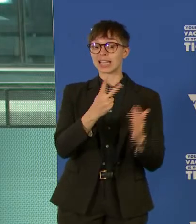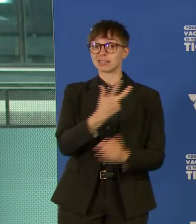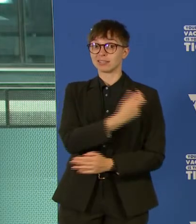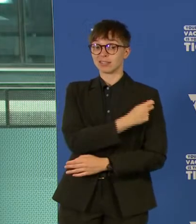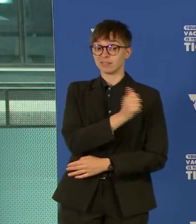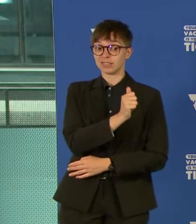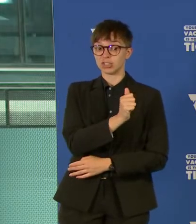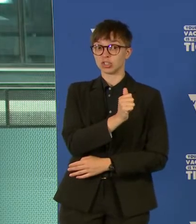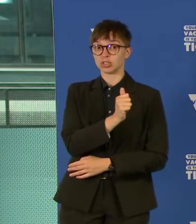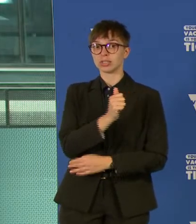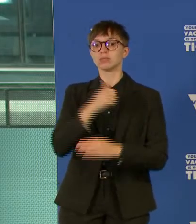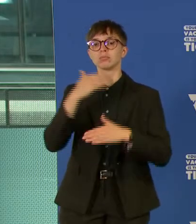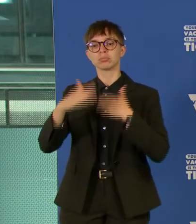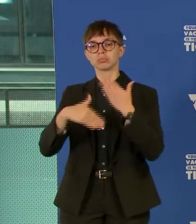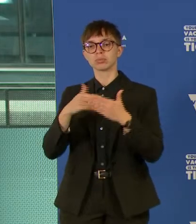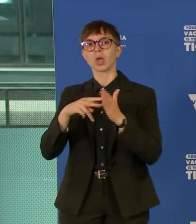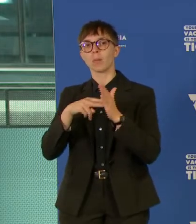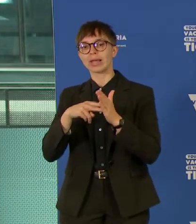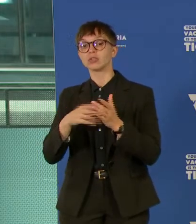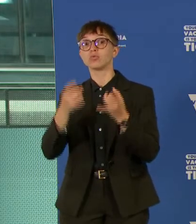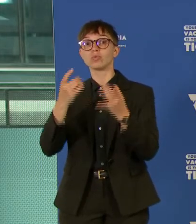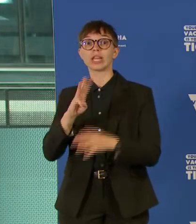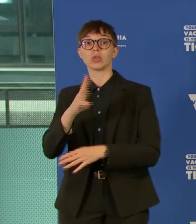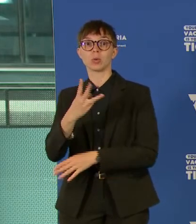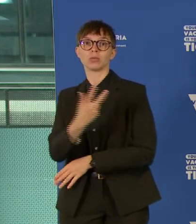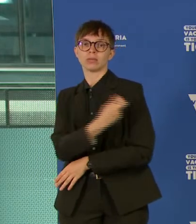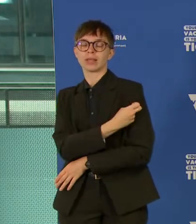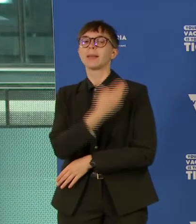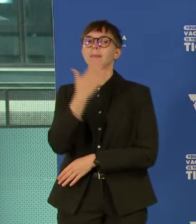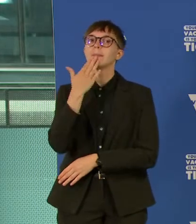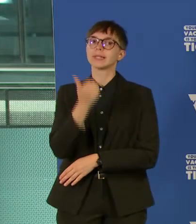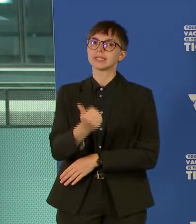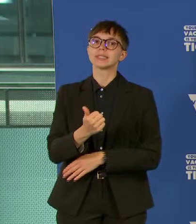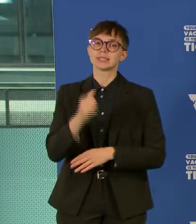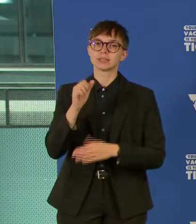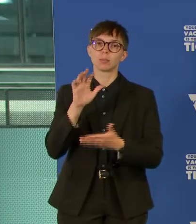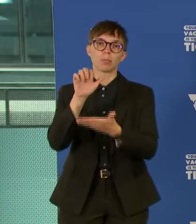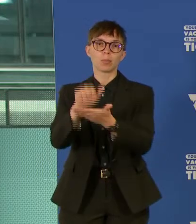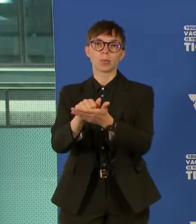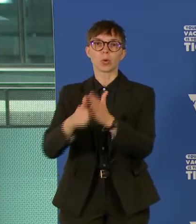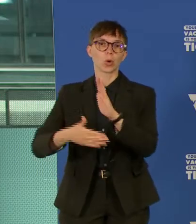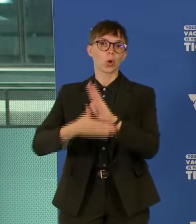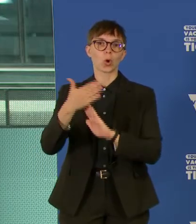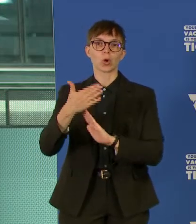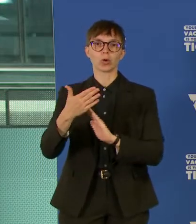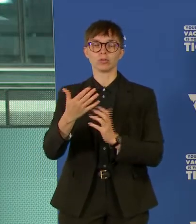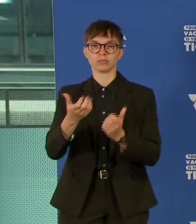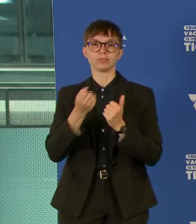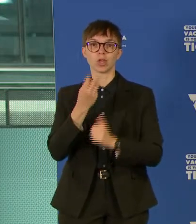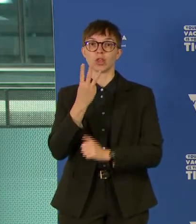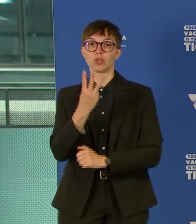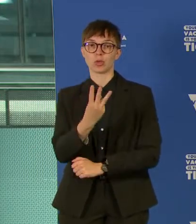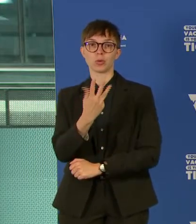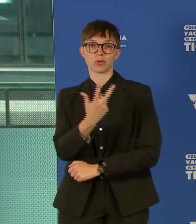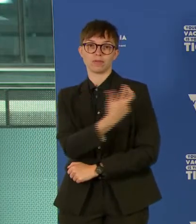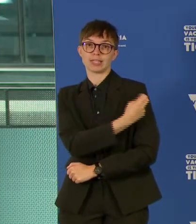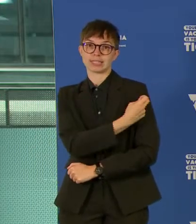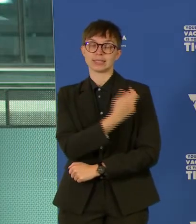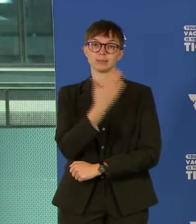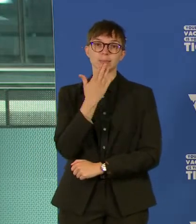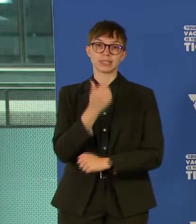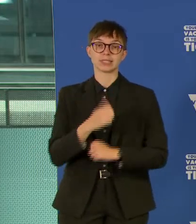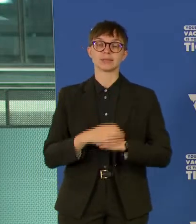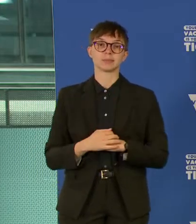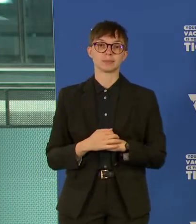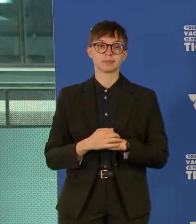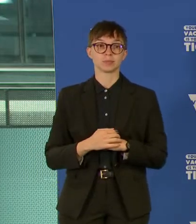For those who haven't had their third dose and are due, really now is the time to do it. There are 4 reasons to do so. Our